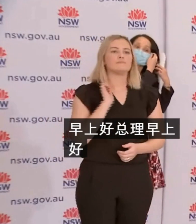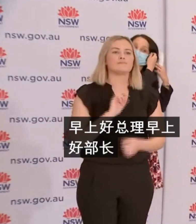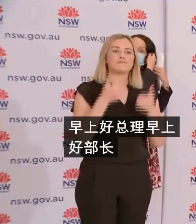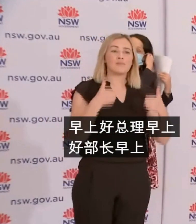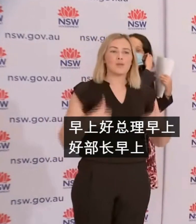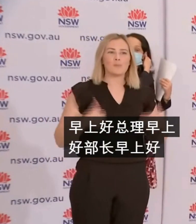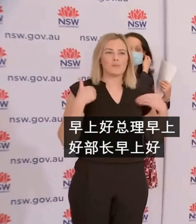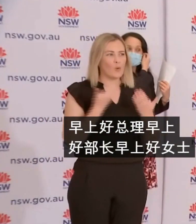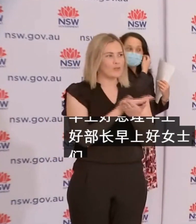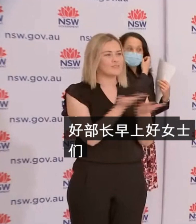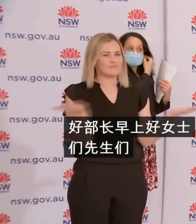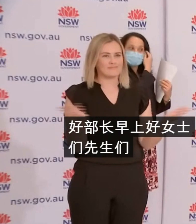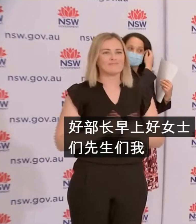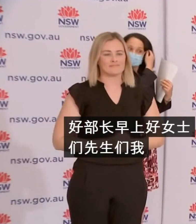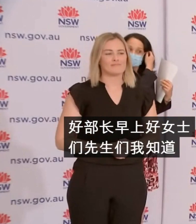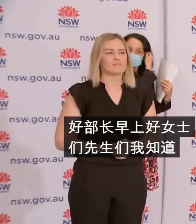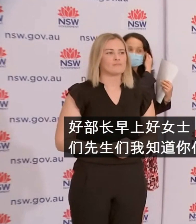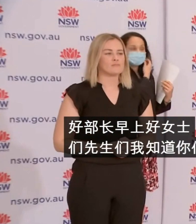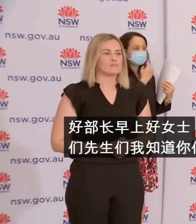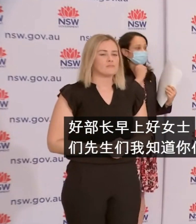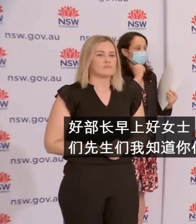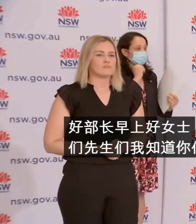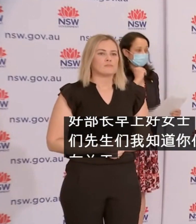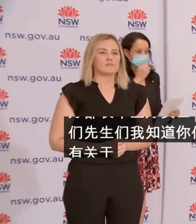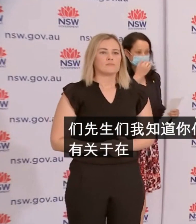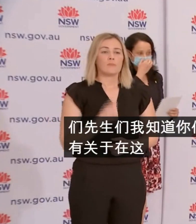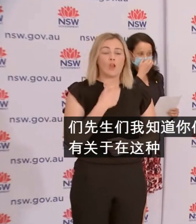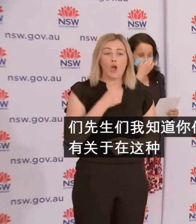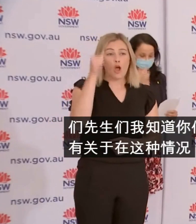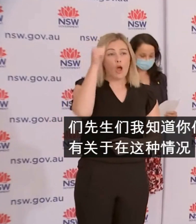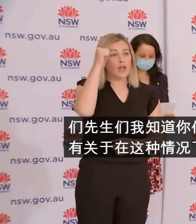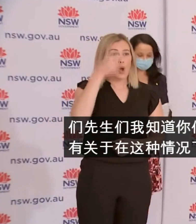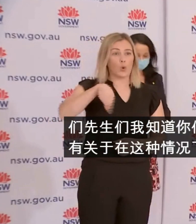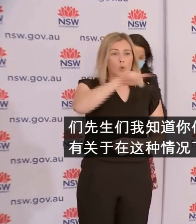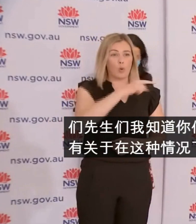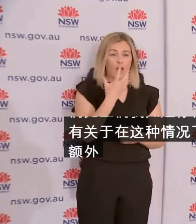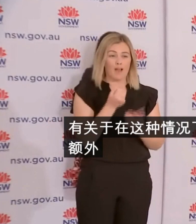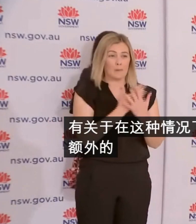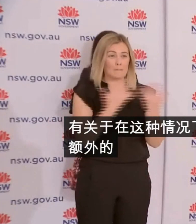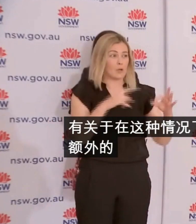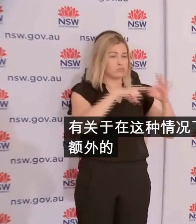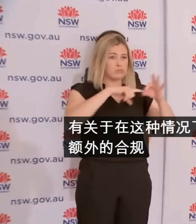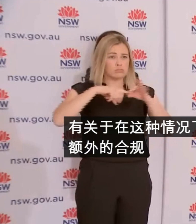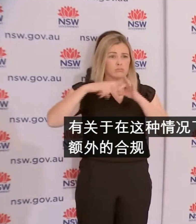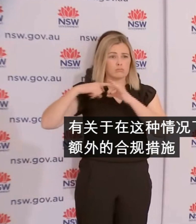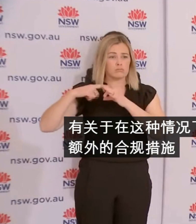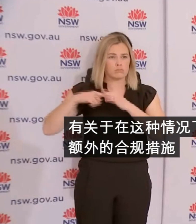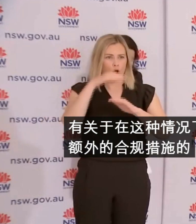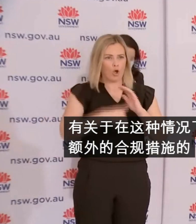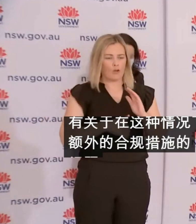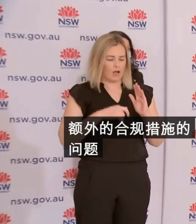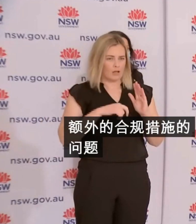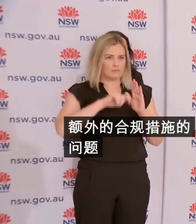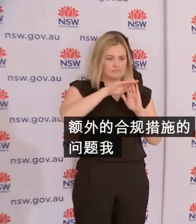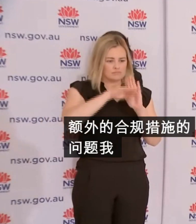morning, Minister. Good morning, ladies and gentlemen. Now, I know that you will all have questions in relation to what additional compliance measures may